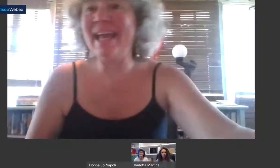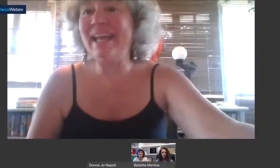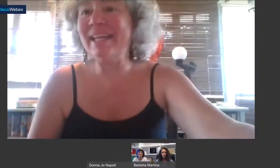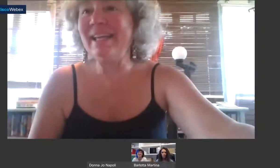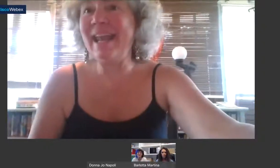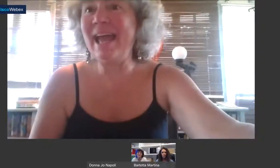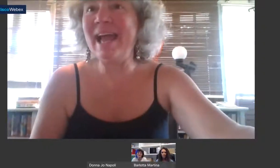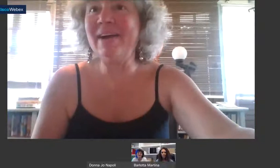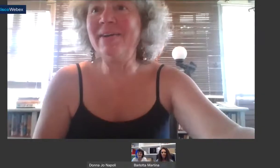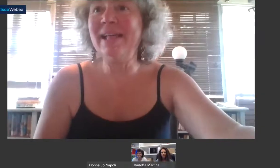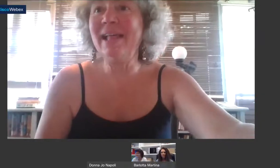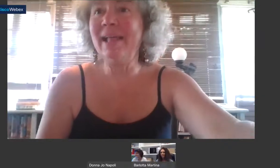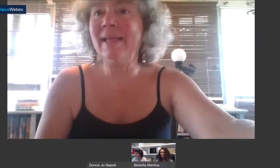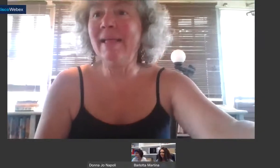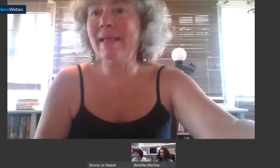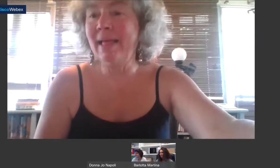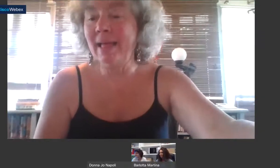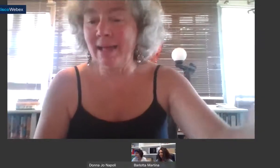Okay, now,